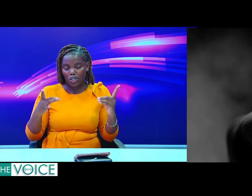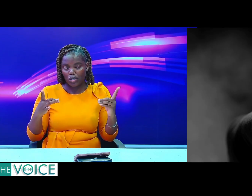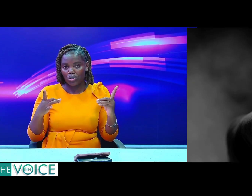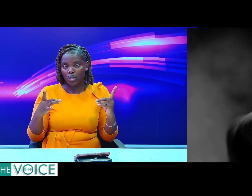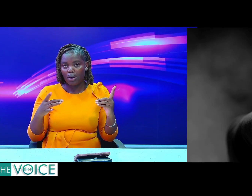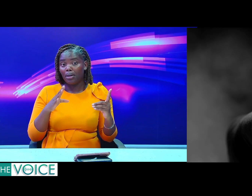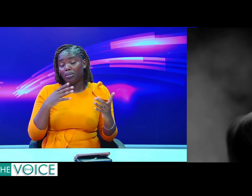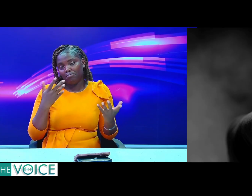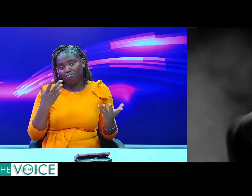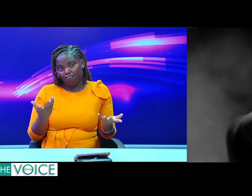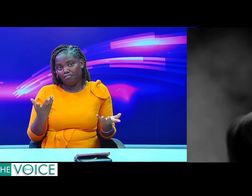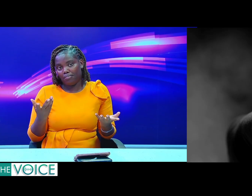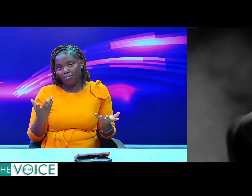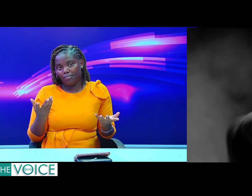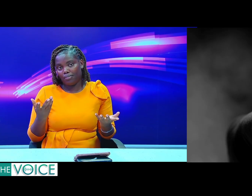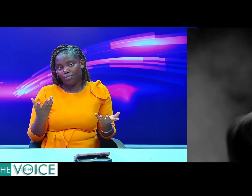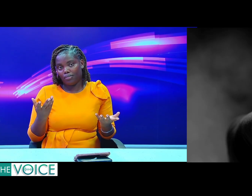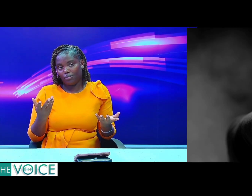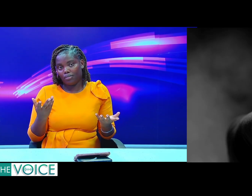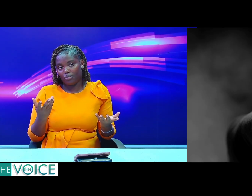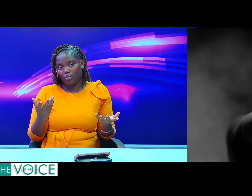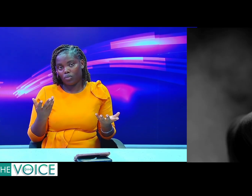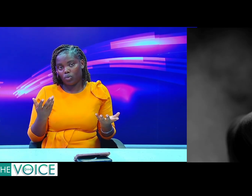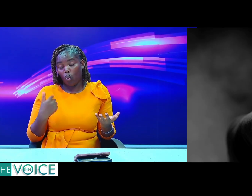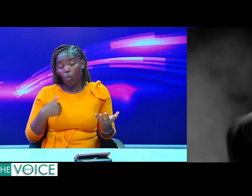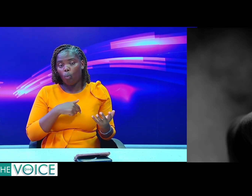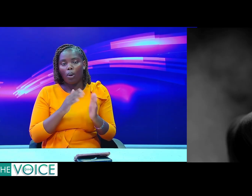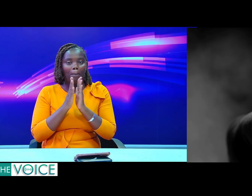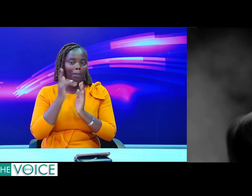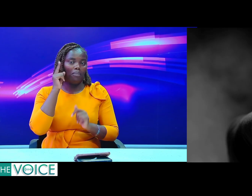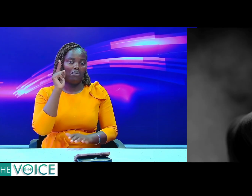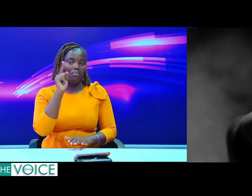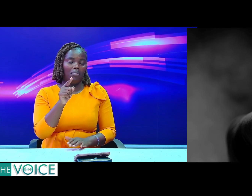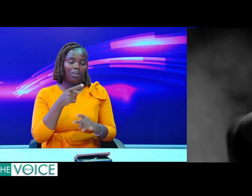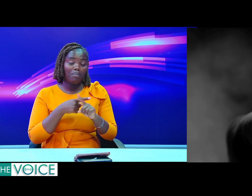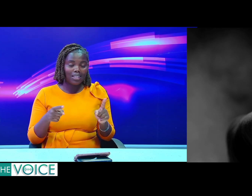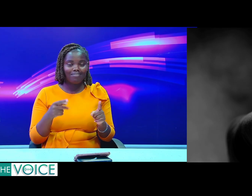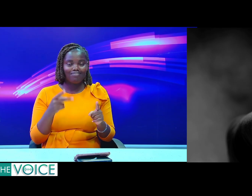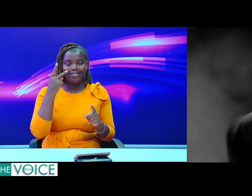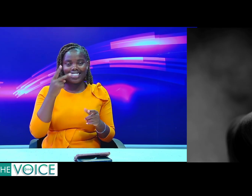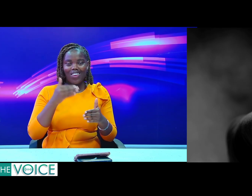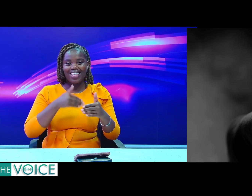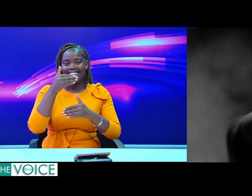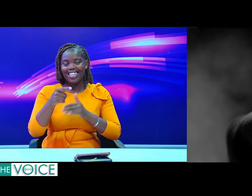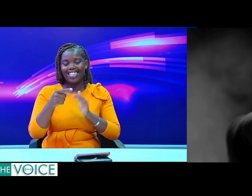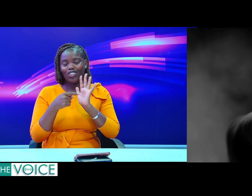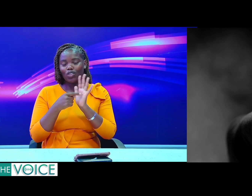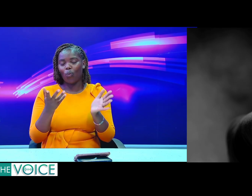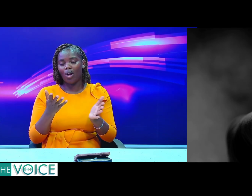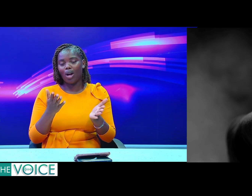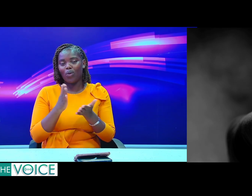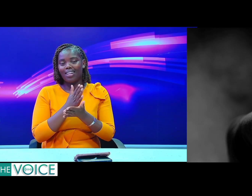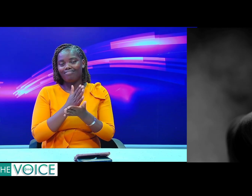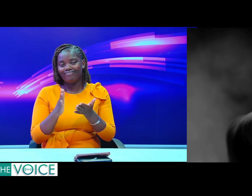make a decision and stand up for yourself and start fighting for yourself. And we are praying for you. And